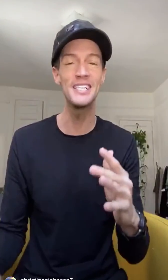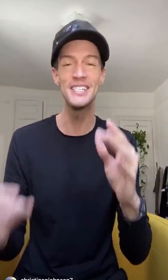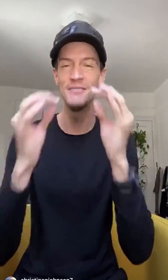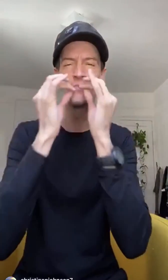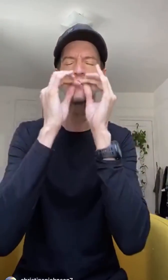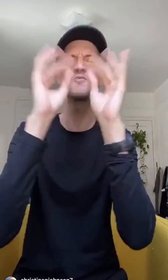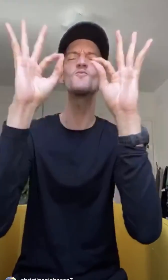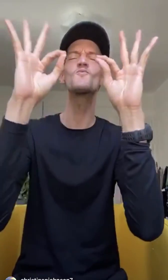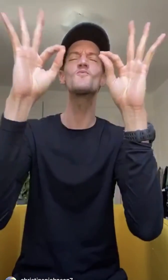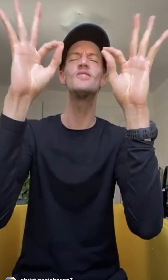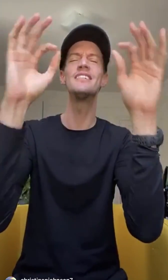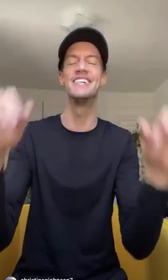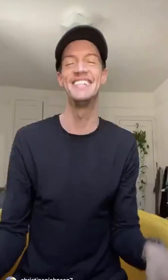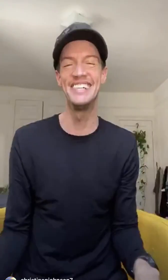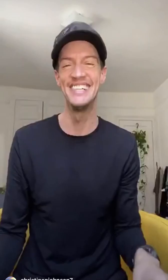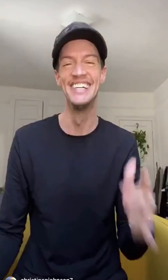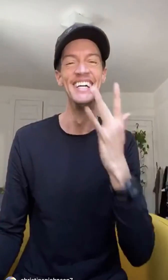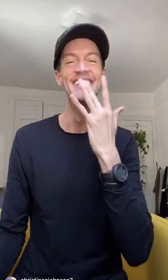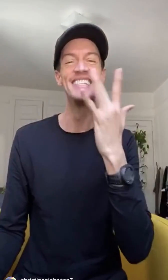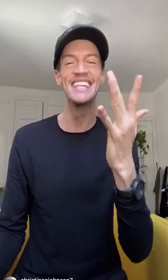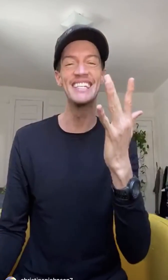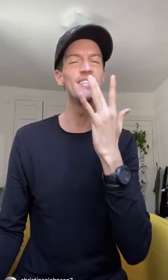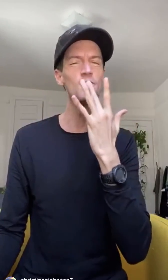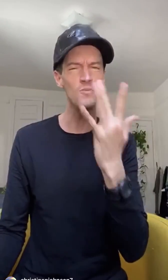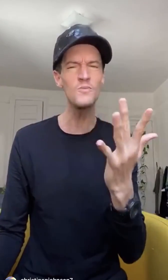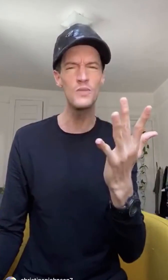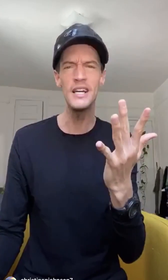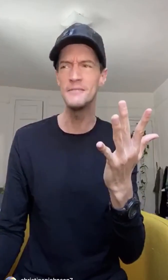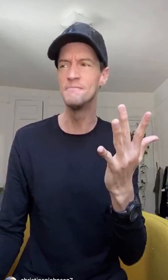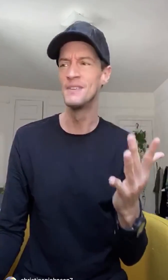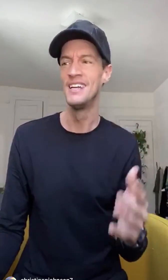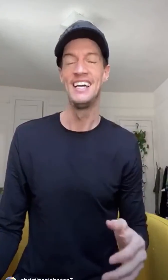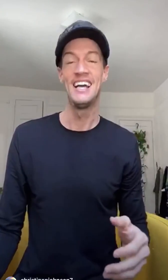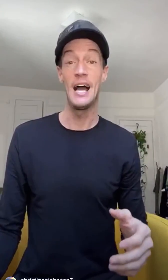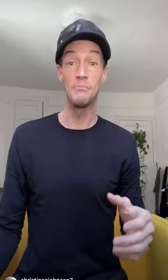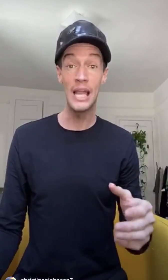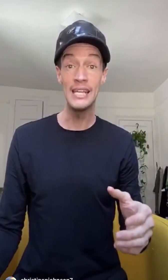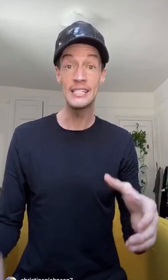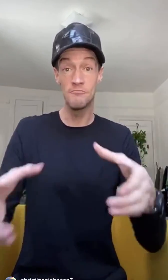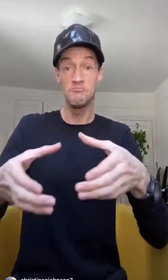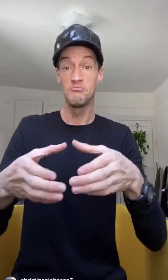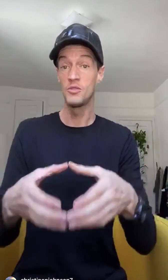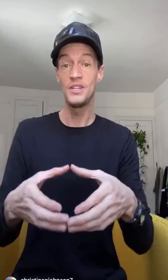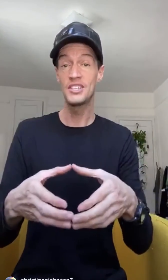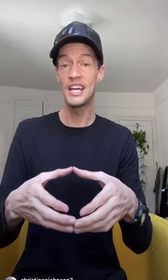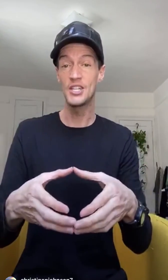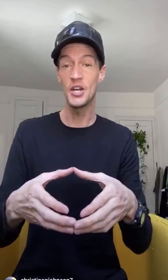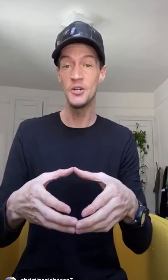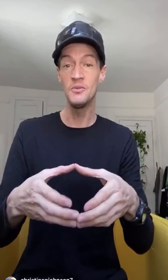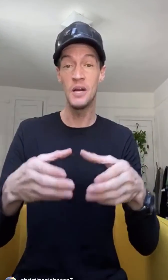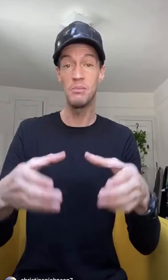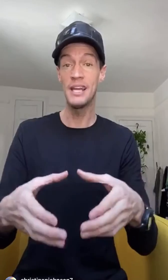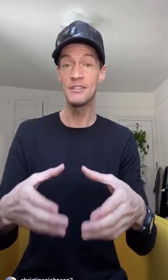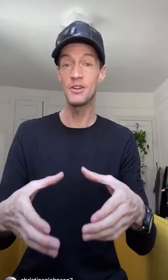going on. We have, if something is delicious, you take the middle finger and you just pull it away from your mouth.